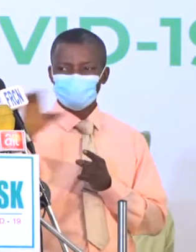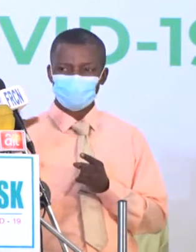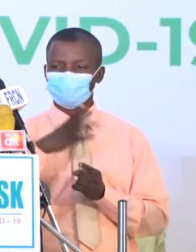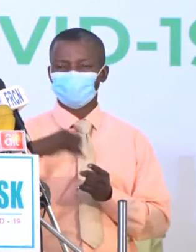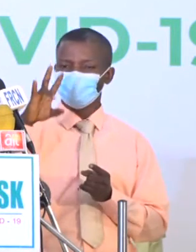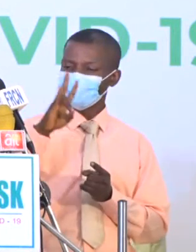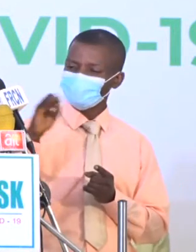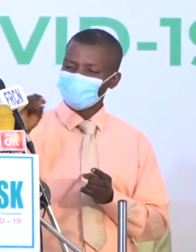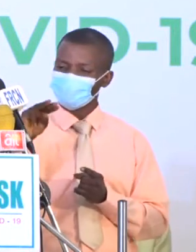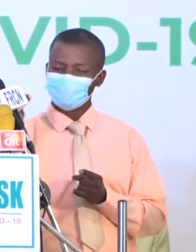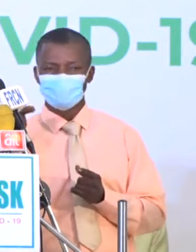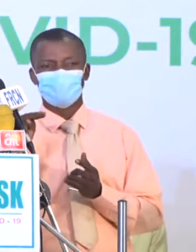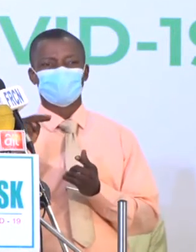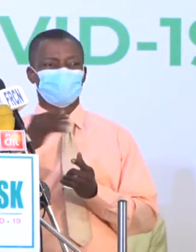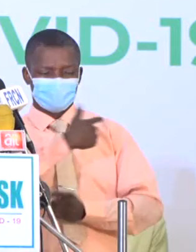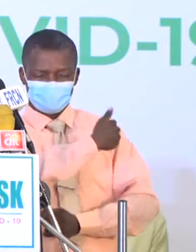doses of vaccine,